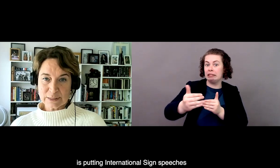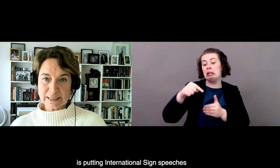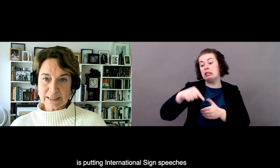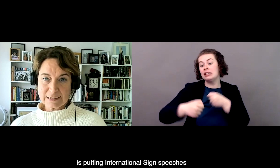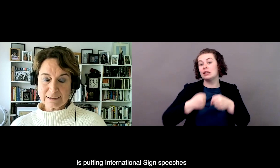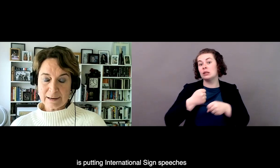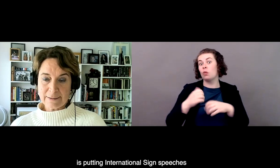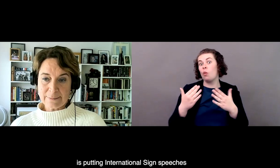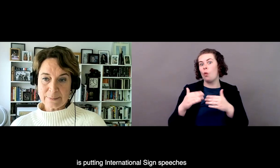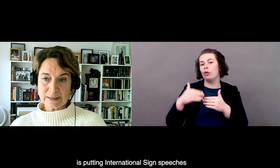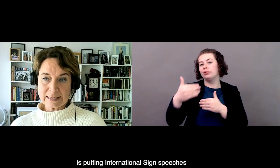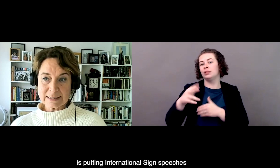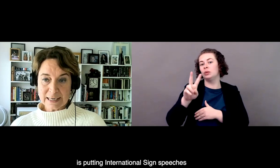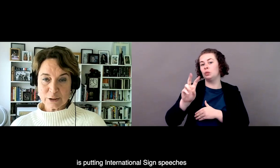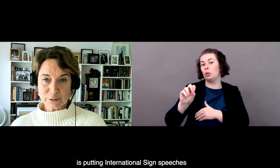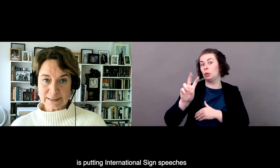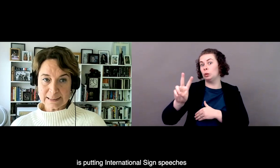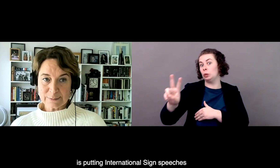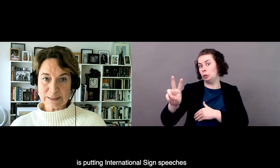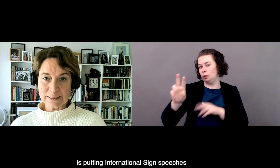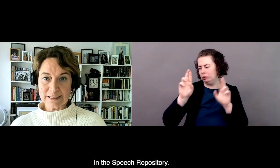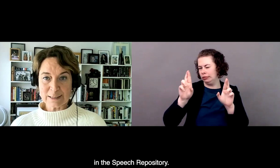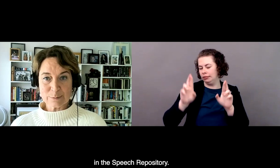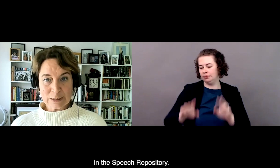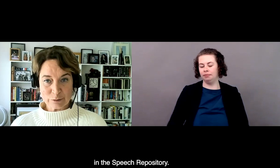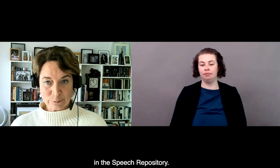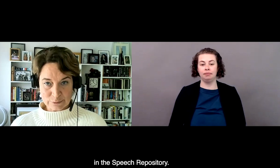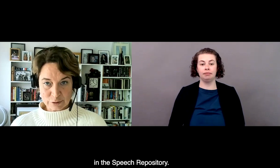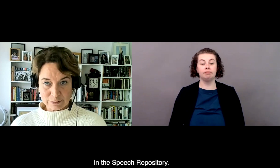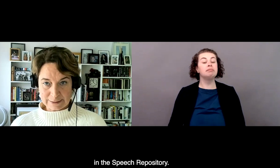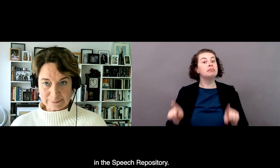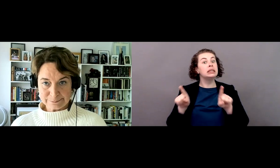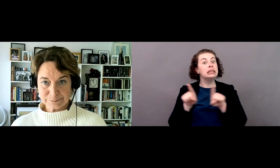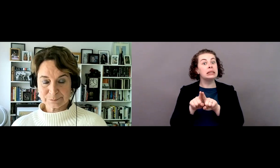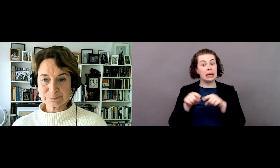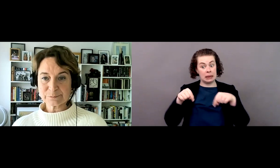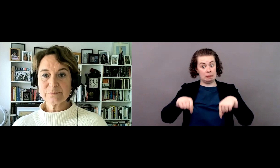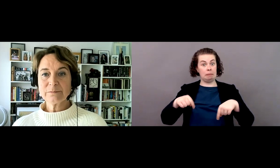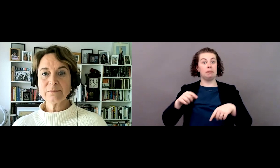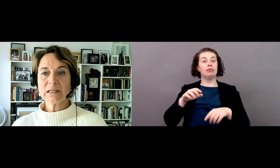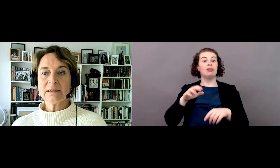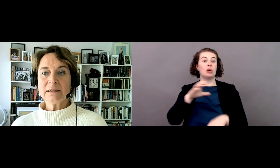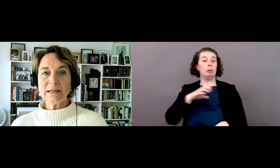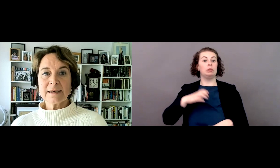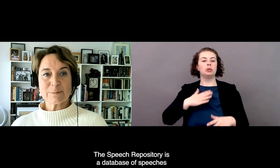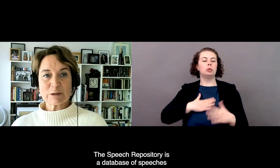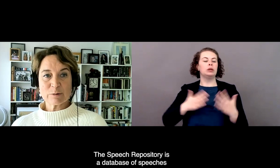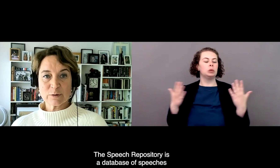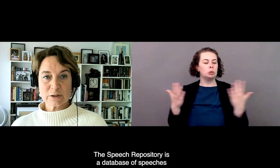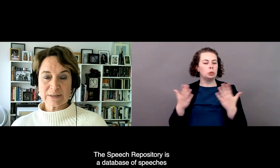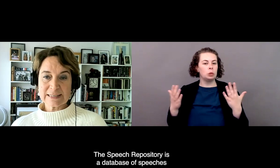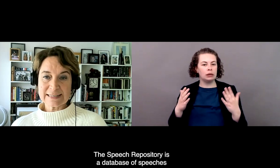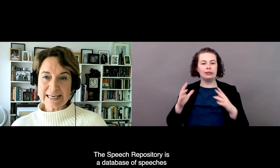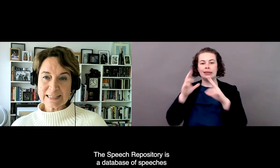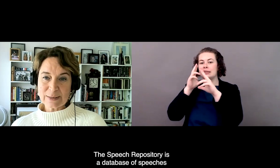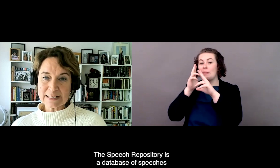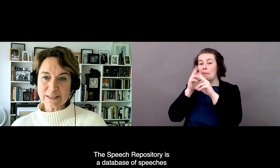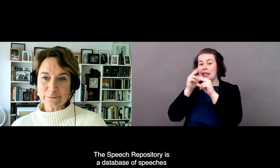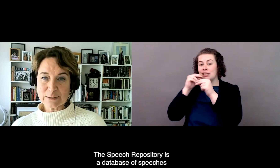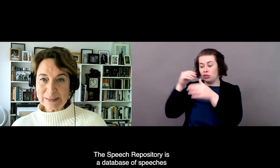putting international sign speeches in the speech repository. The speech repository is a database of